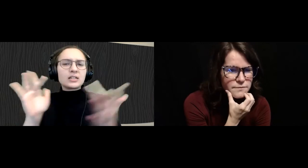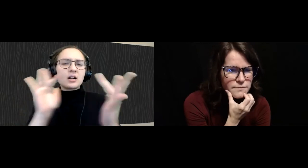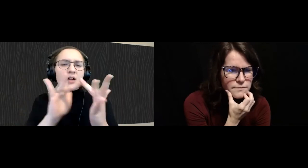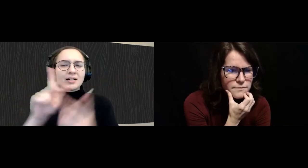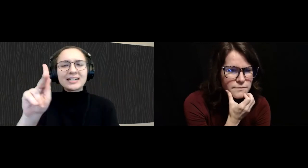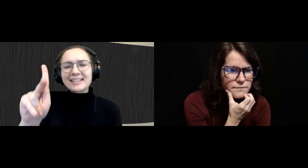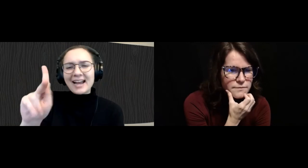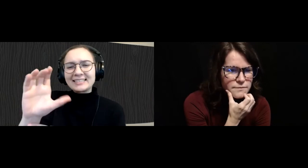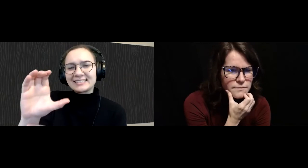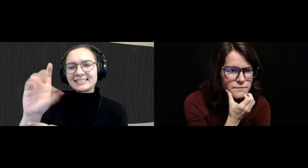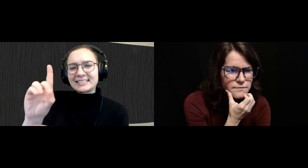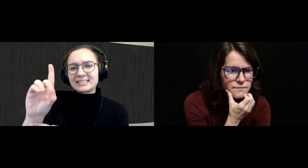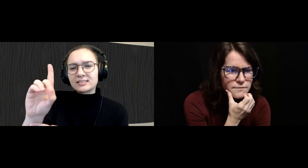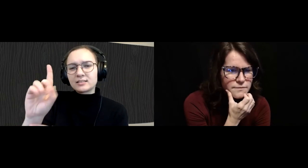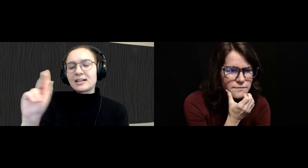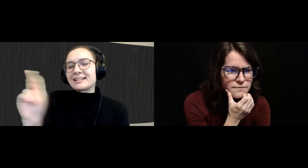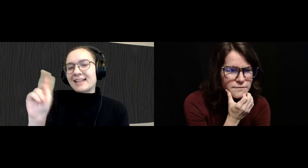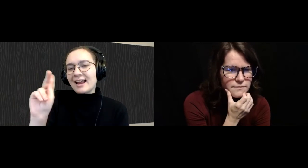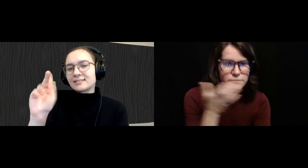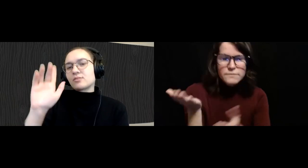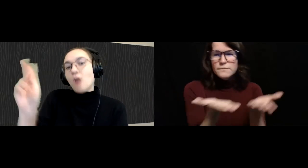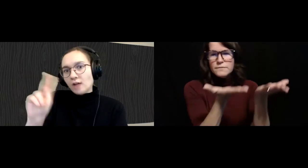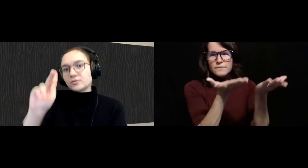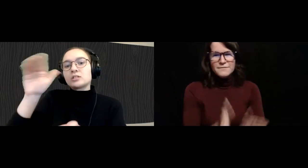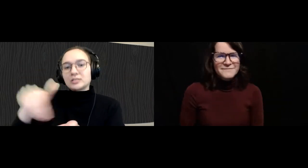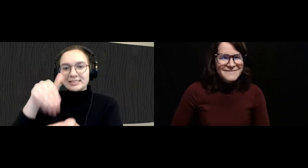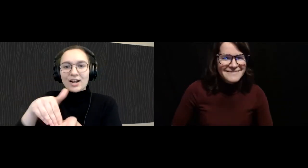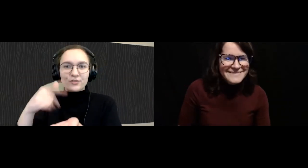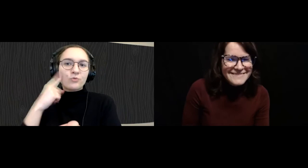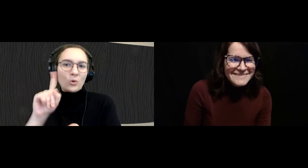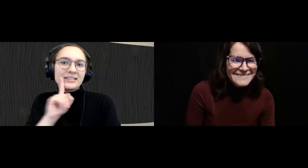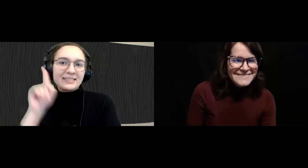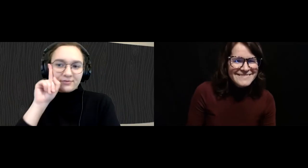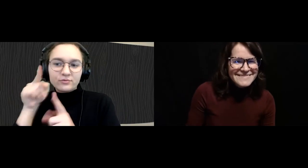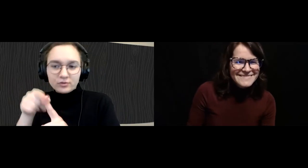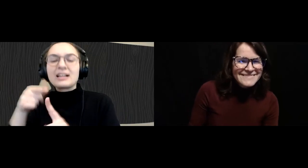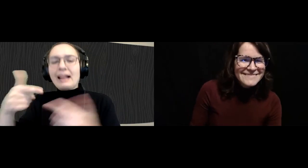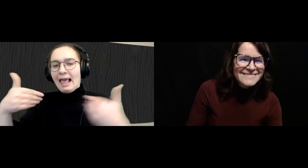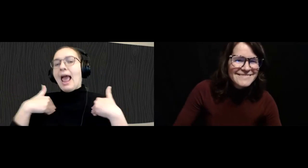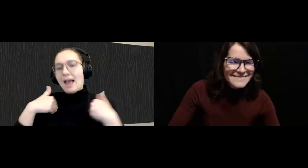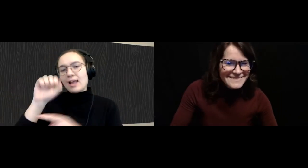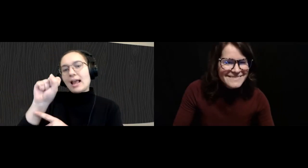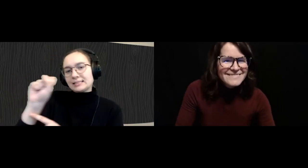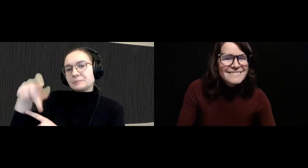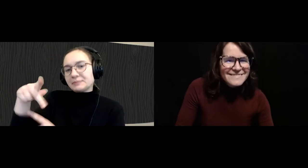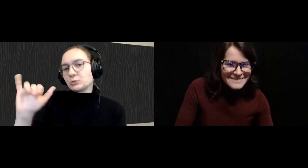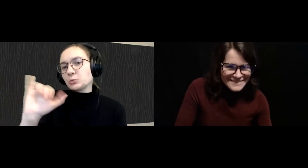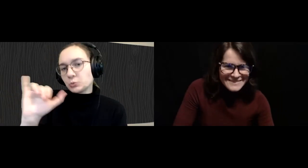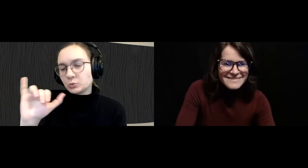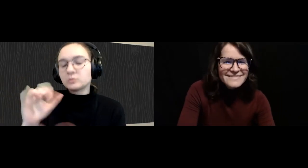area, they suggested contacting KCD, the Knoxville Center for the Deaf, because they also